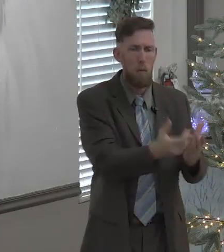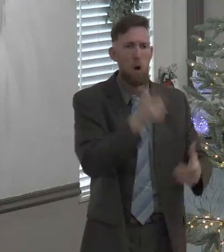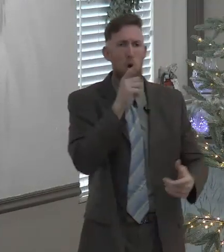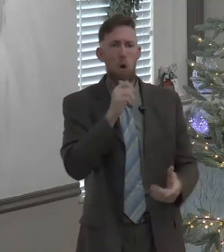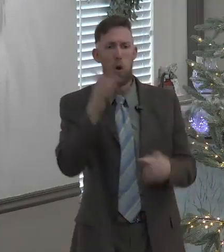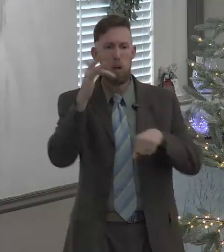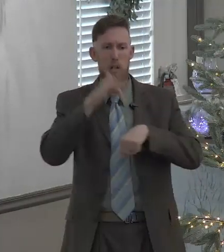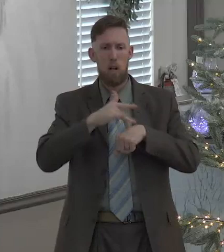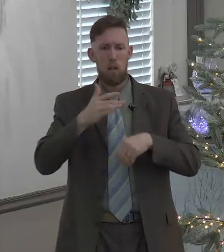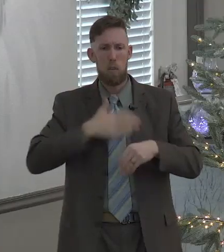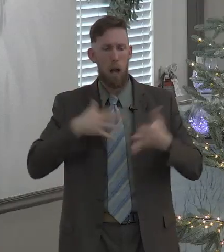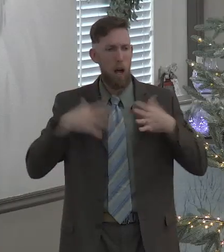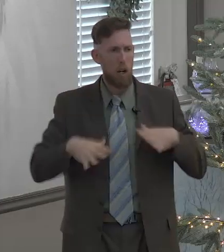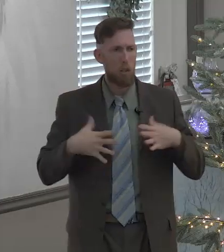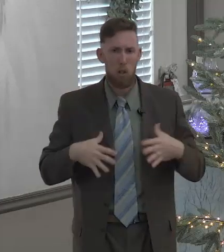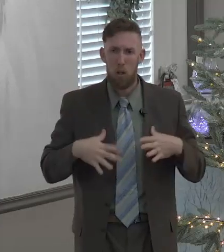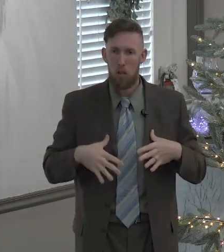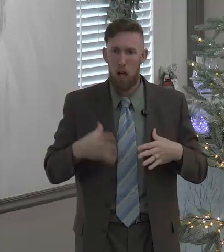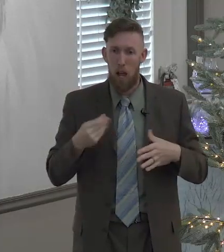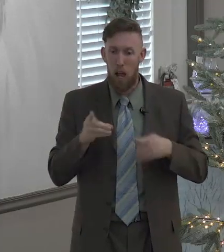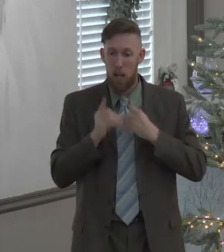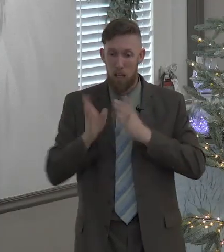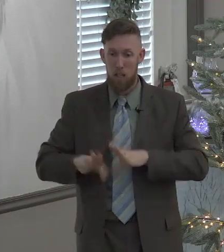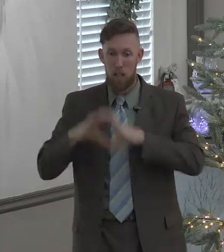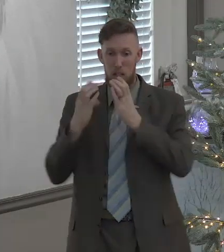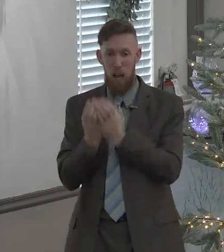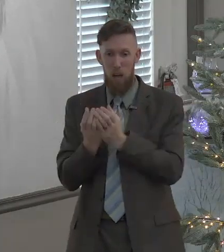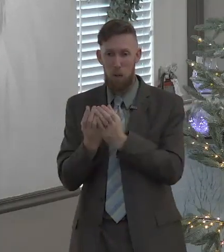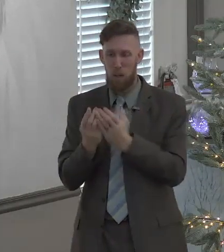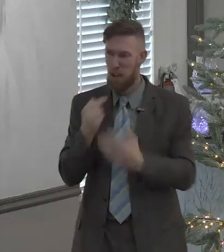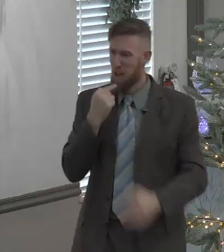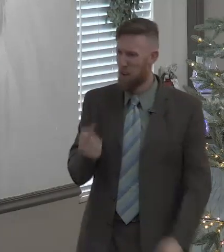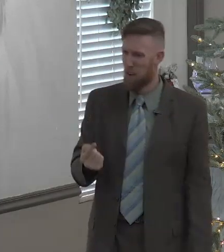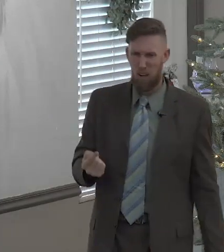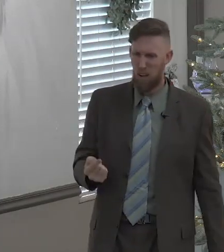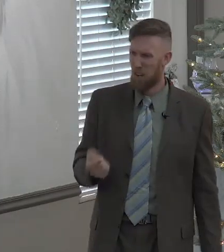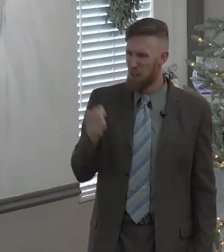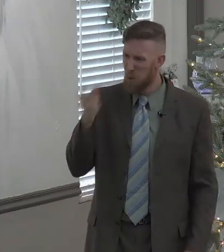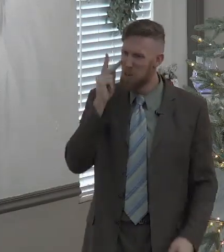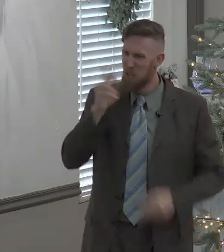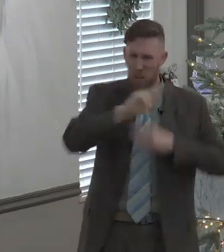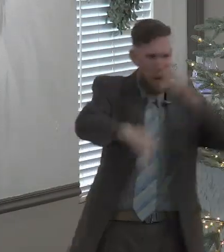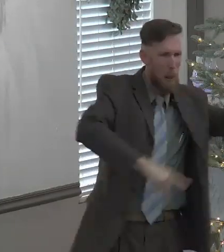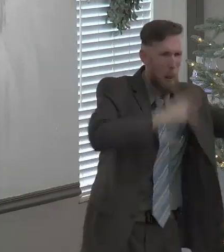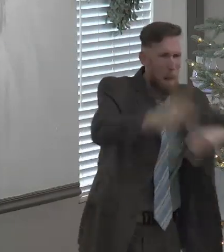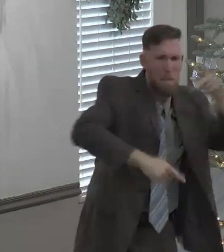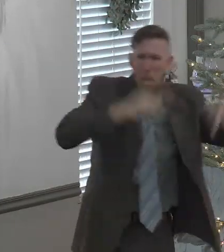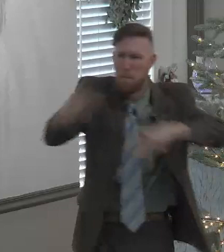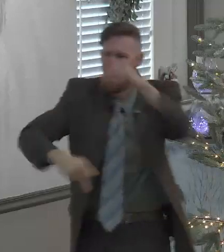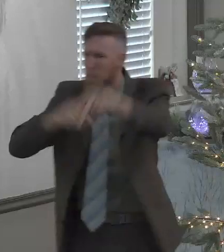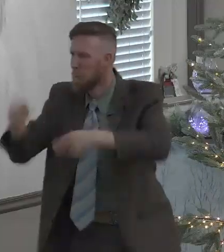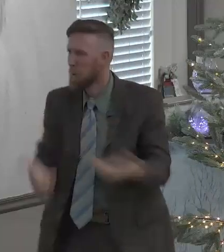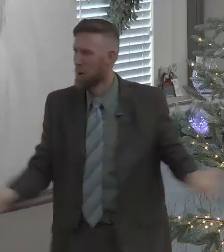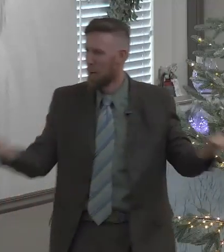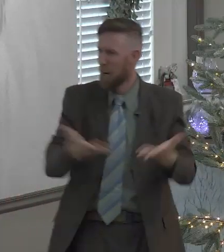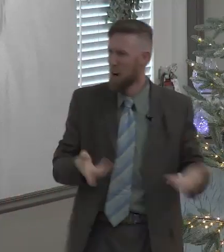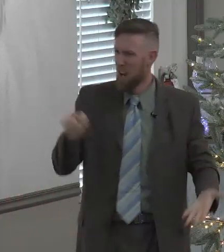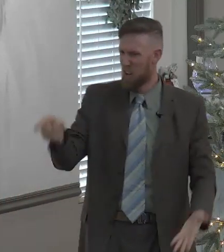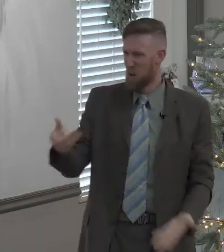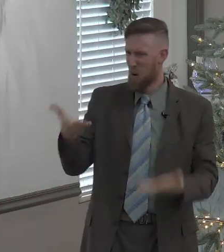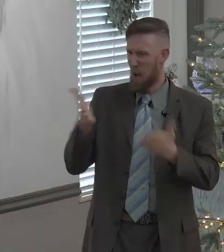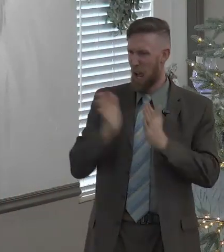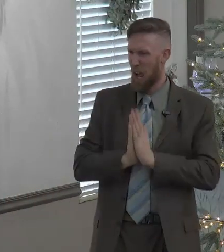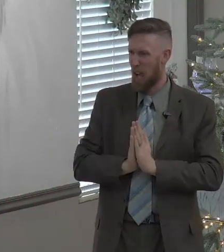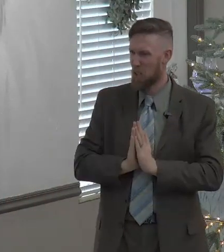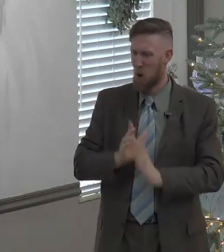my clothes? And his disciples said unto him, thou seest the multitude thronging thee, and